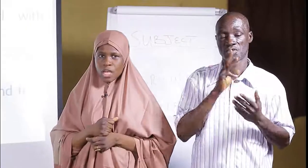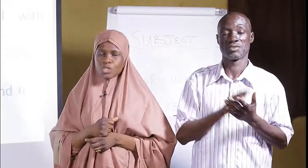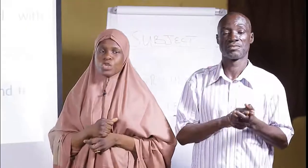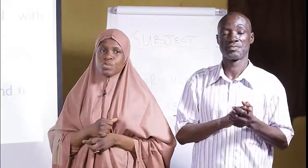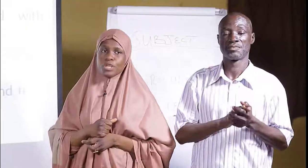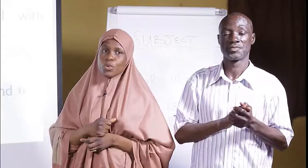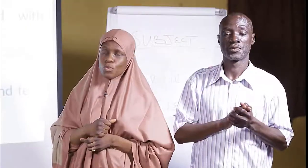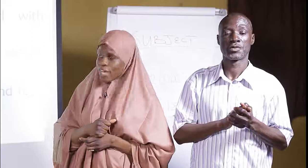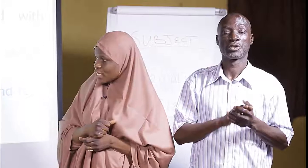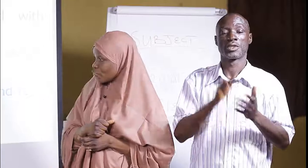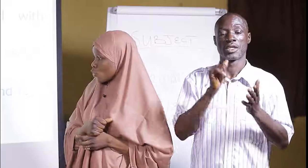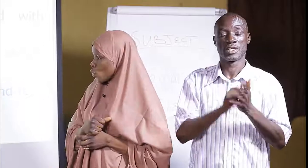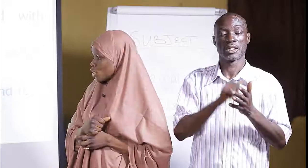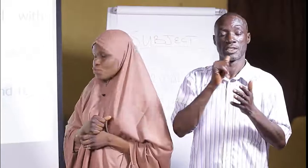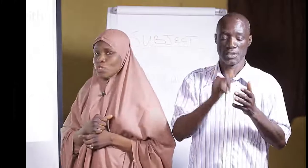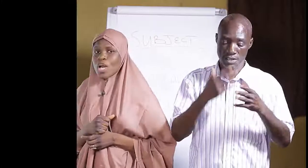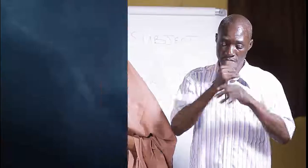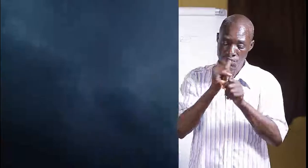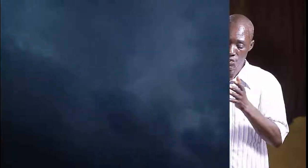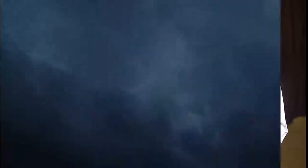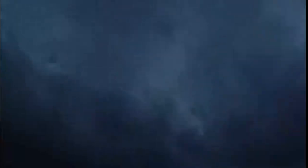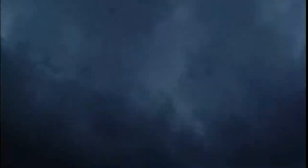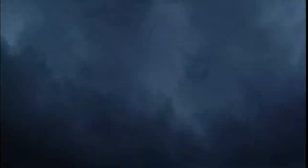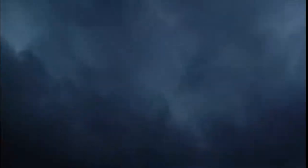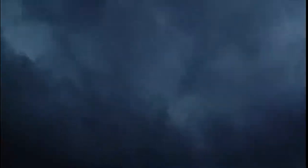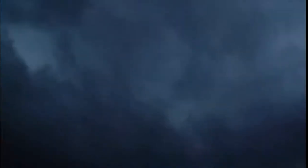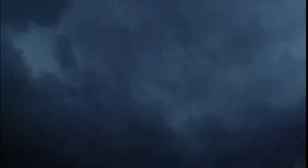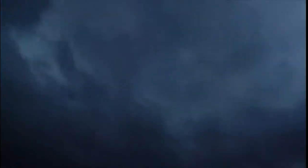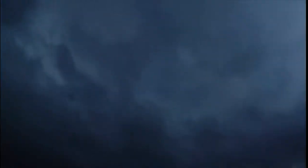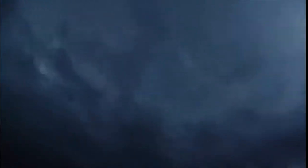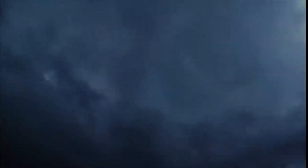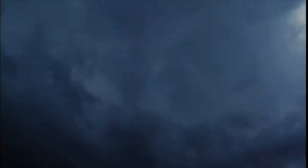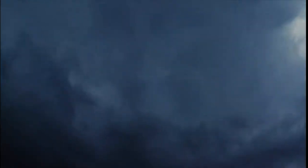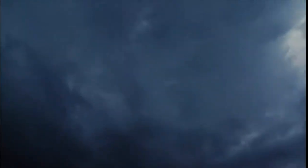water should be provided for what? For your animals.